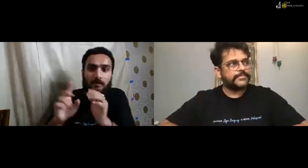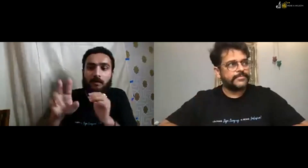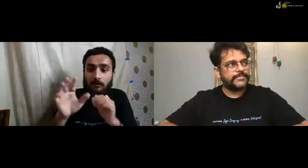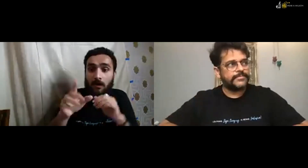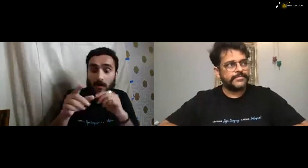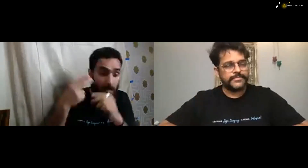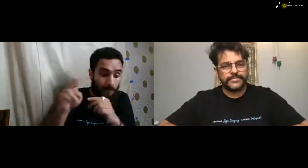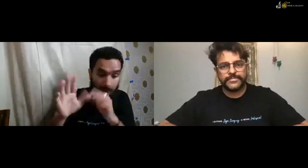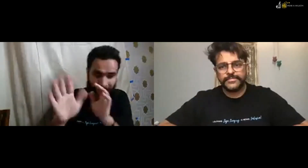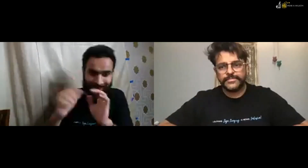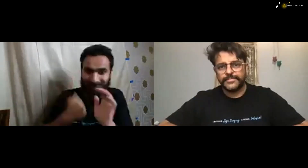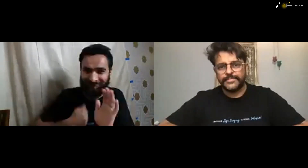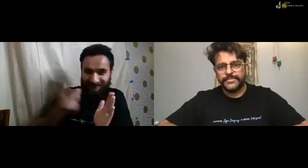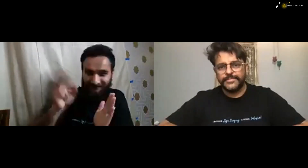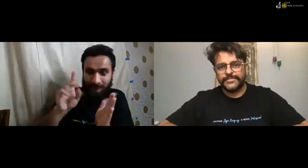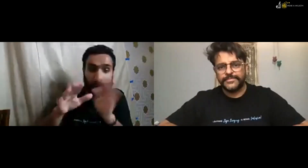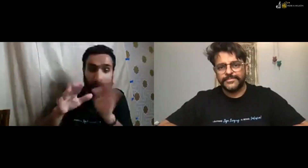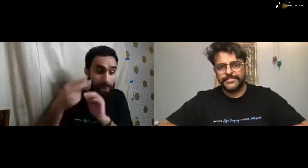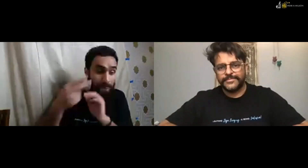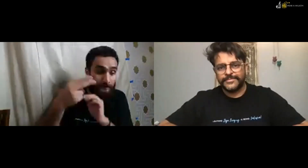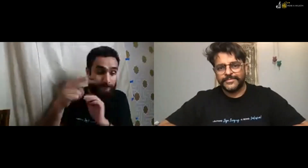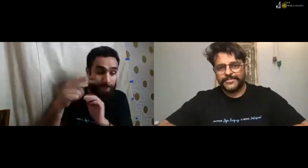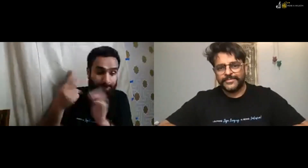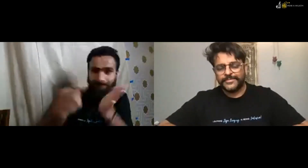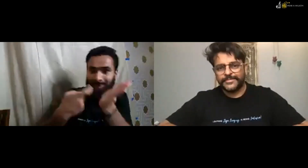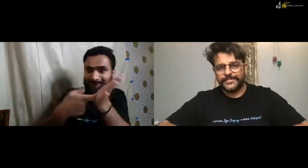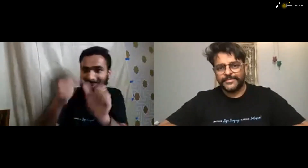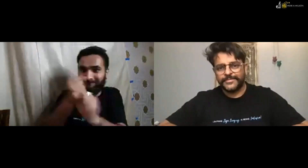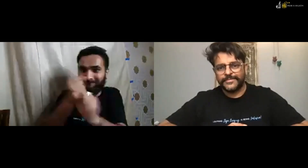person is sorry. Let me go